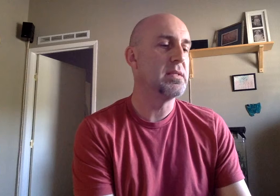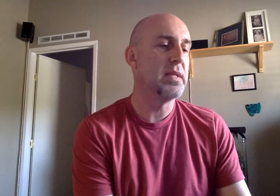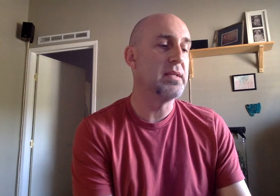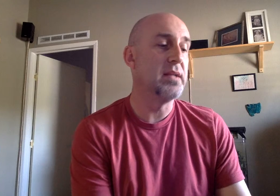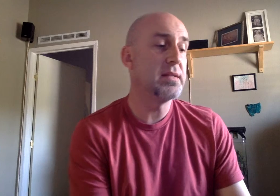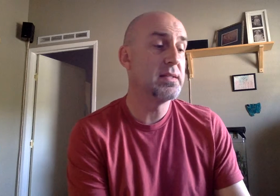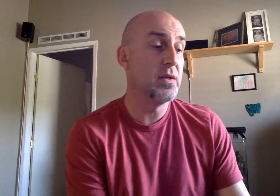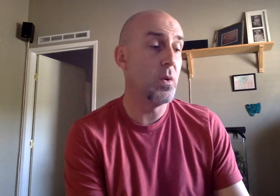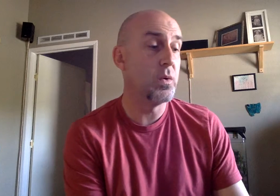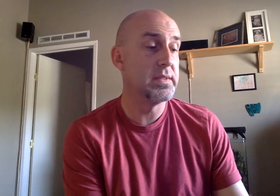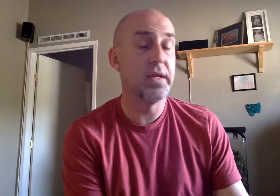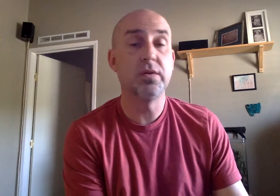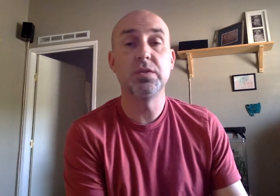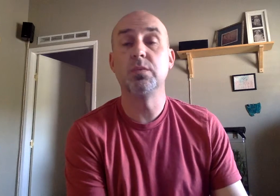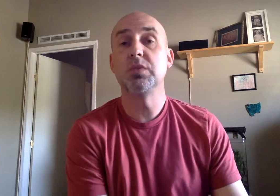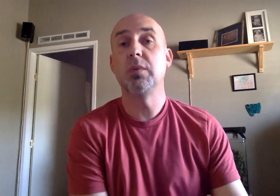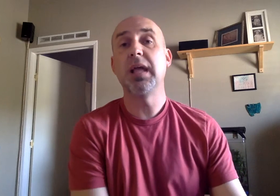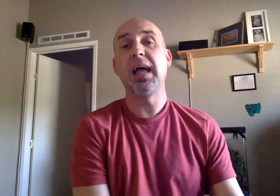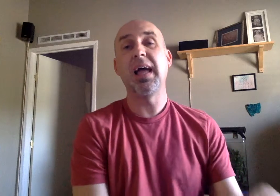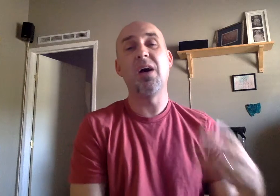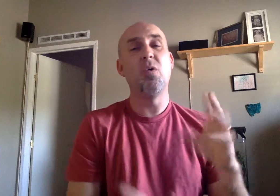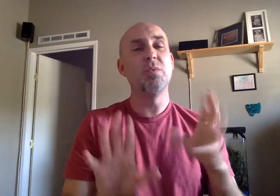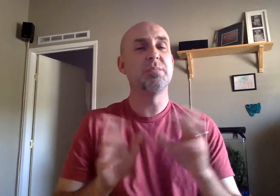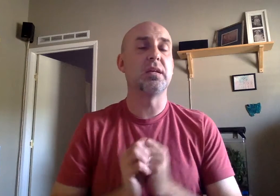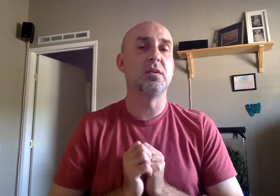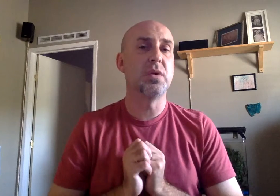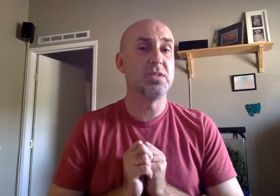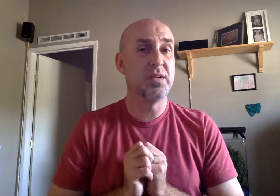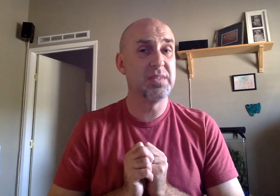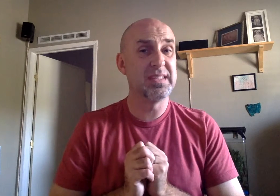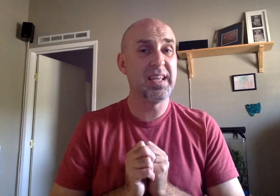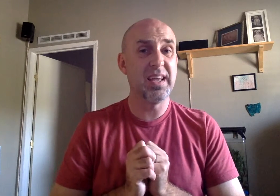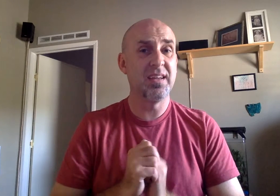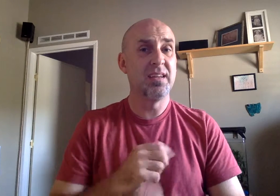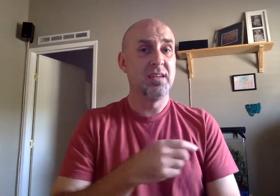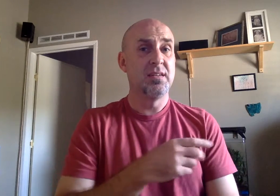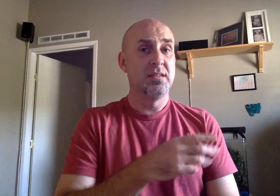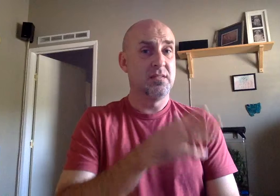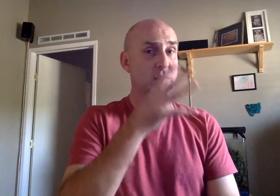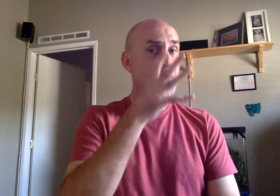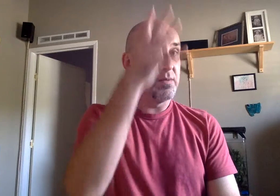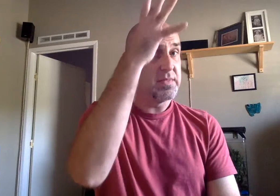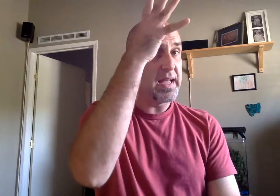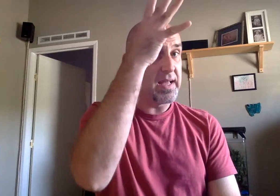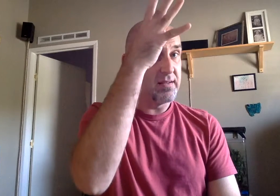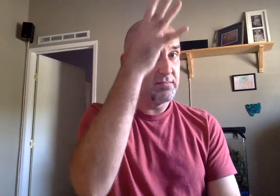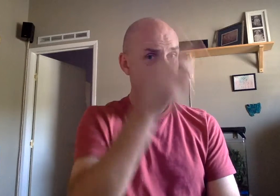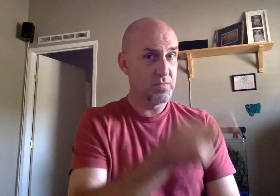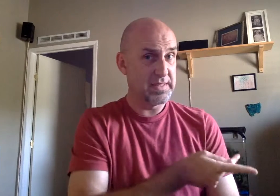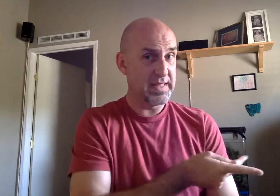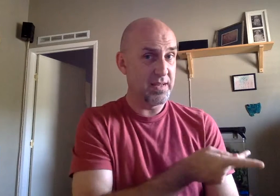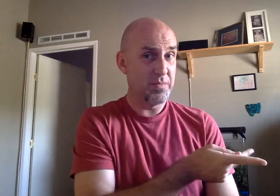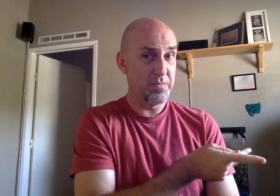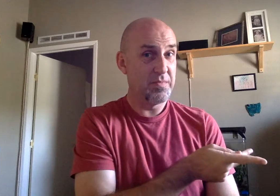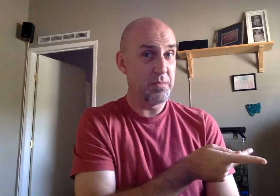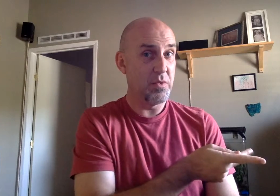they did not see a horse in Harry's room. So I'm going to almost make it a question. I'm going to say, mom, dad, we set up them over